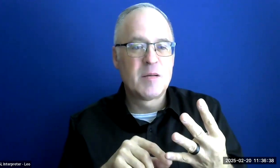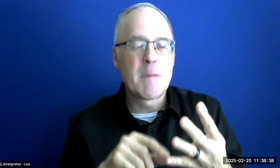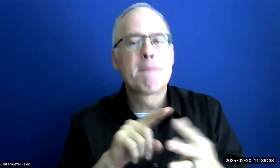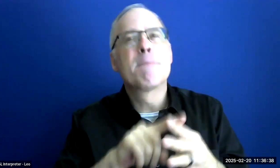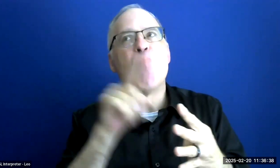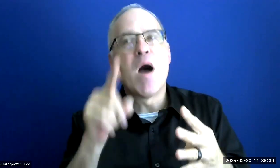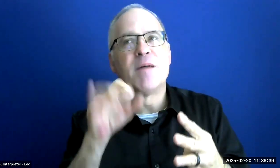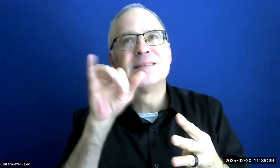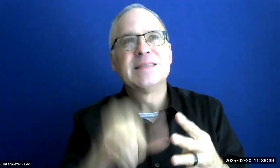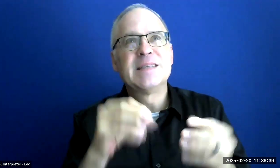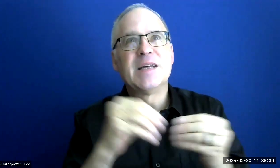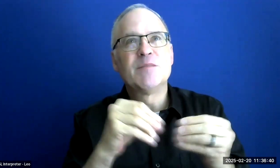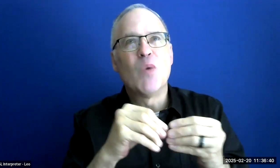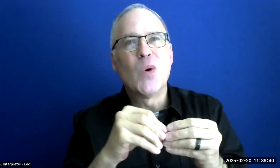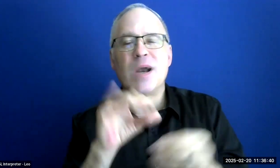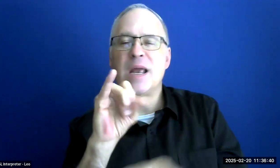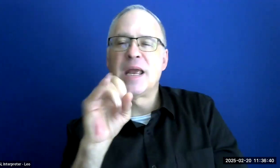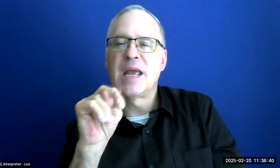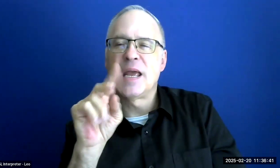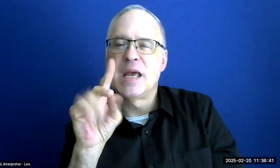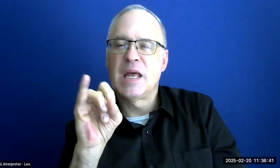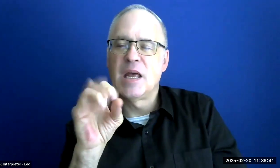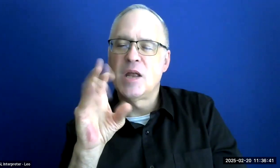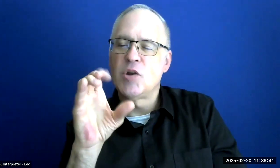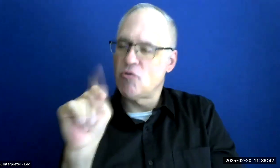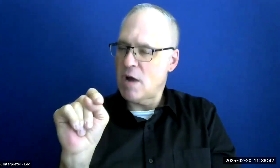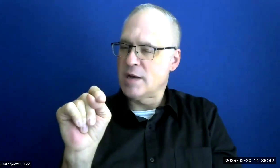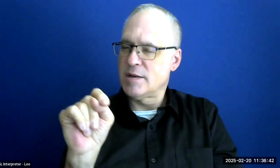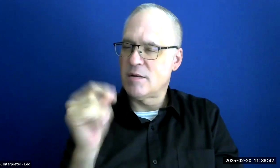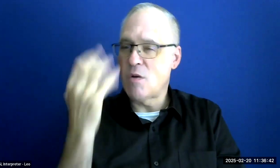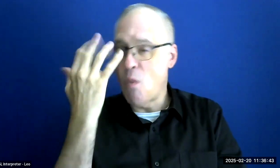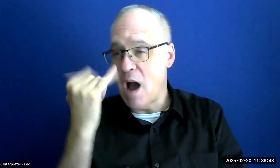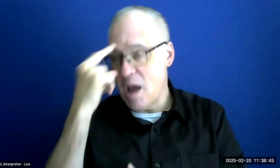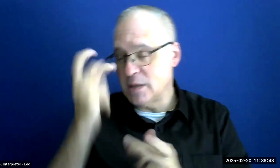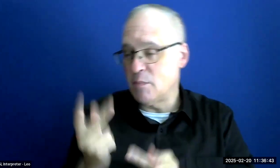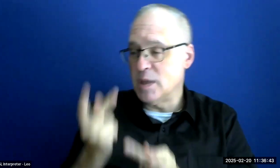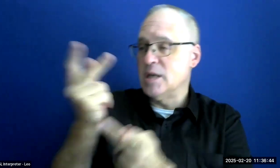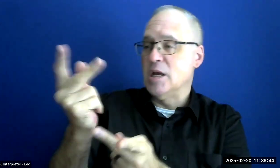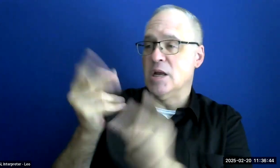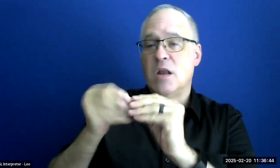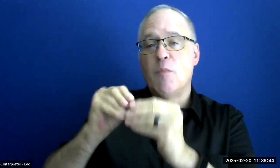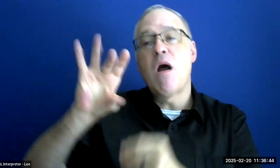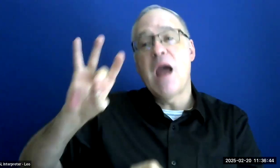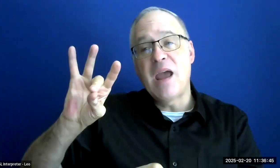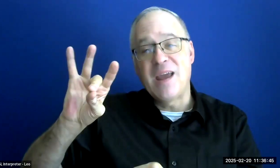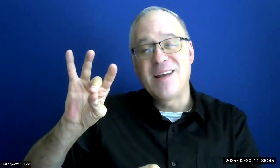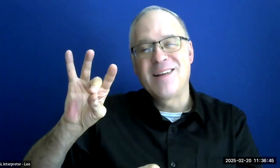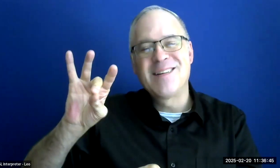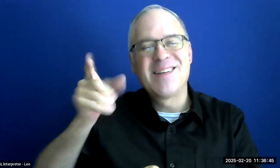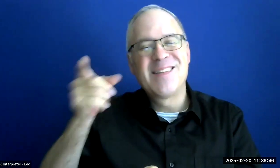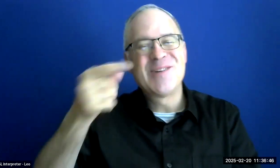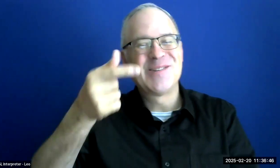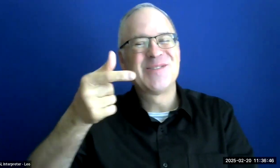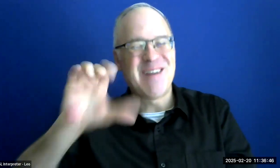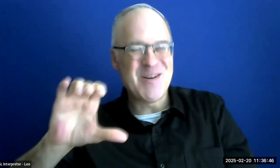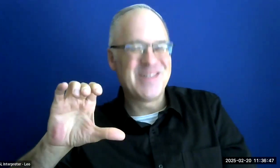It is related indirectly because petition 8 that was brought to the general conference through the standing